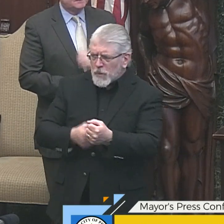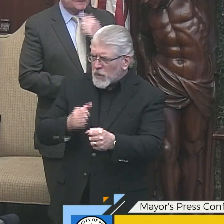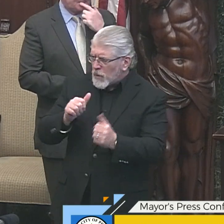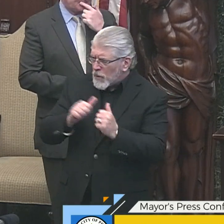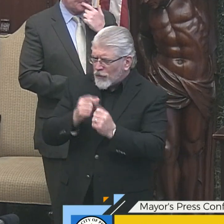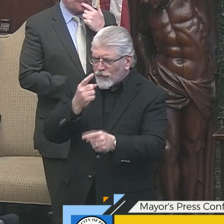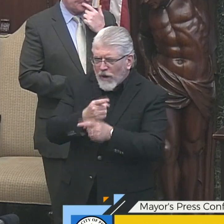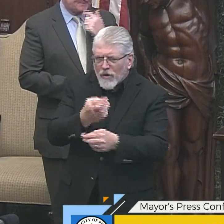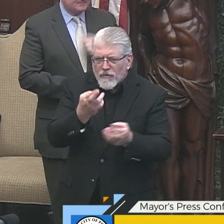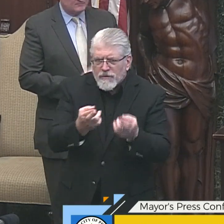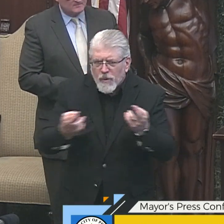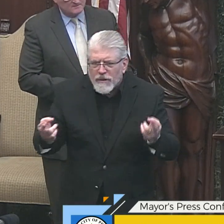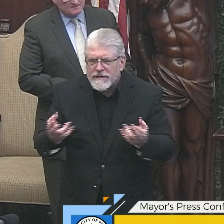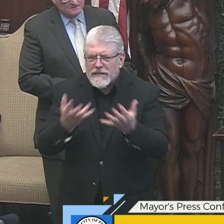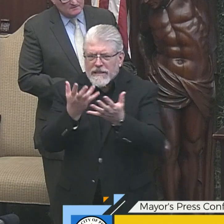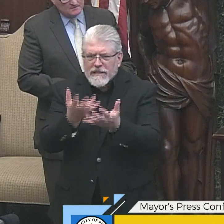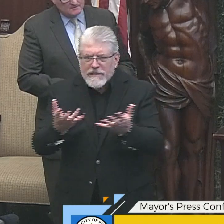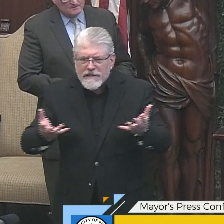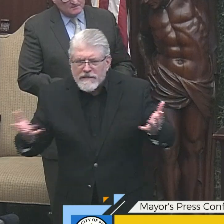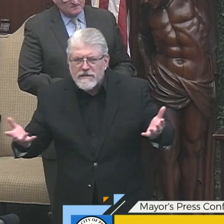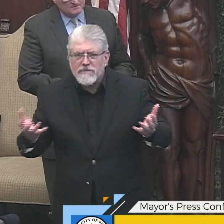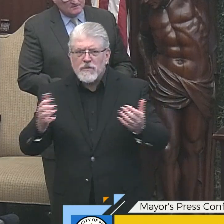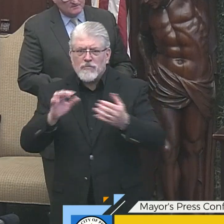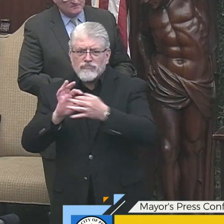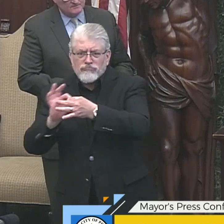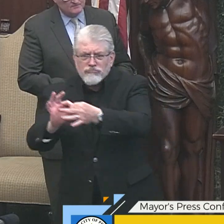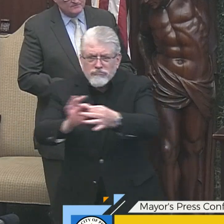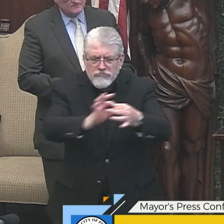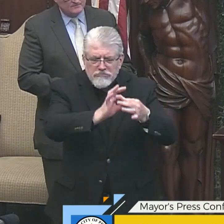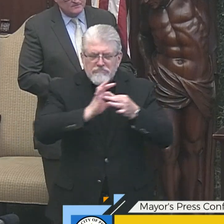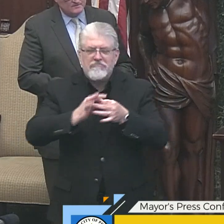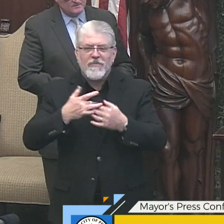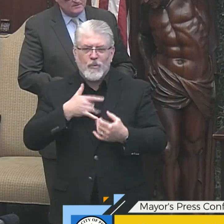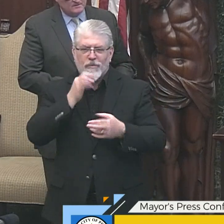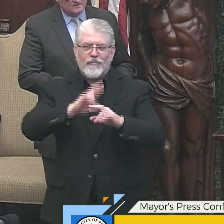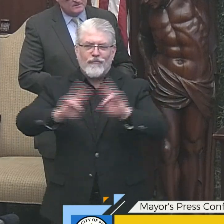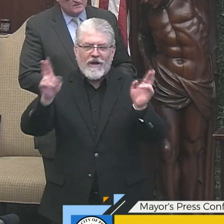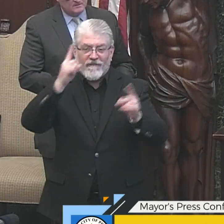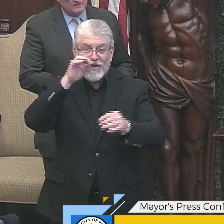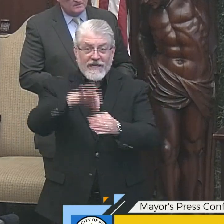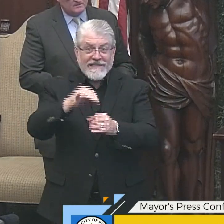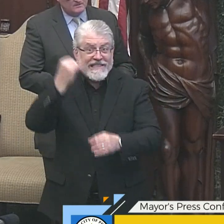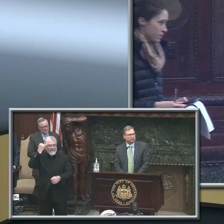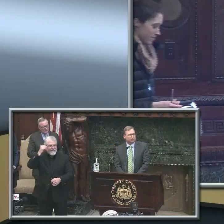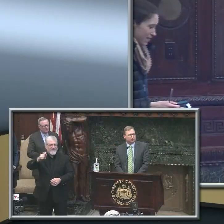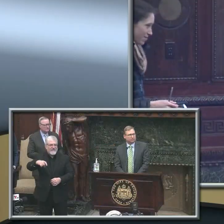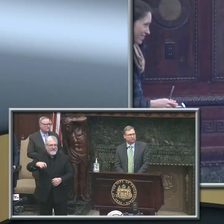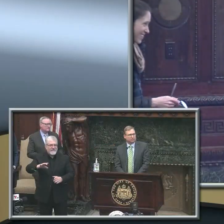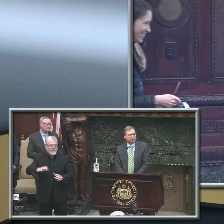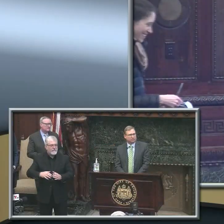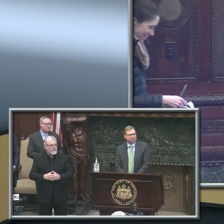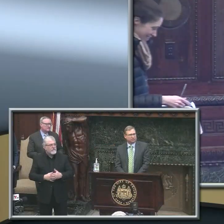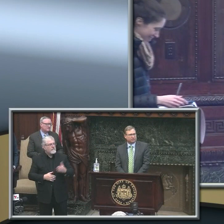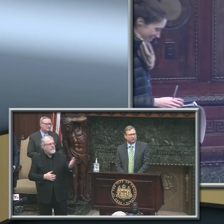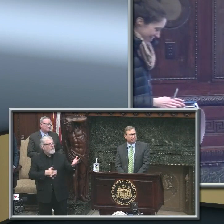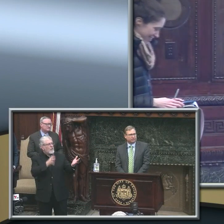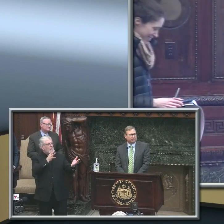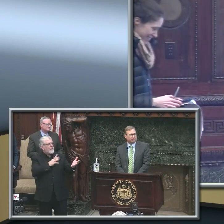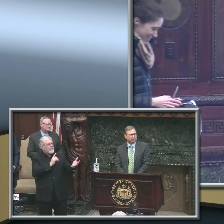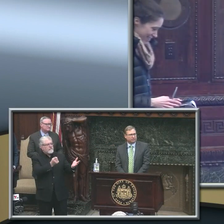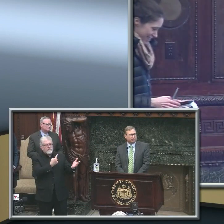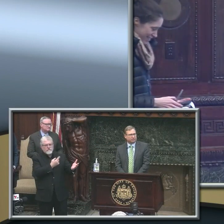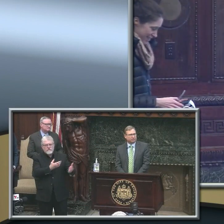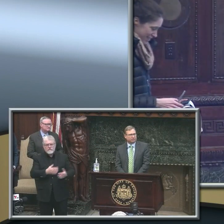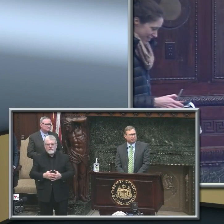strong coordination, we can be ready should the election continue. When talking about if there's enough room with hospitals and everything else that Mitch